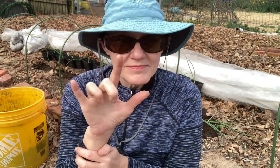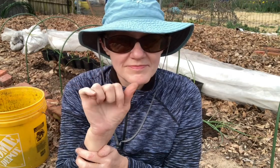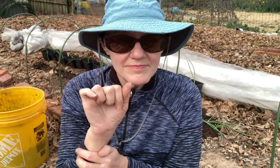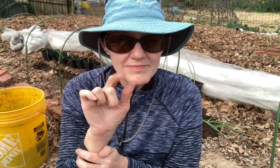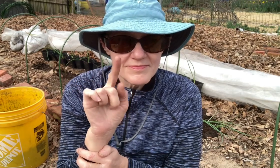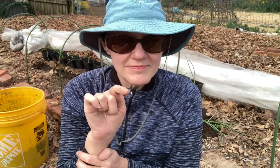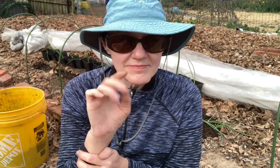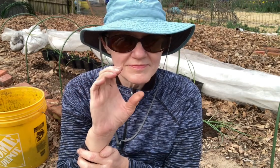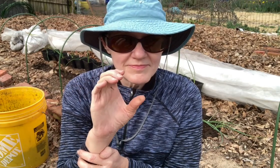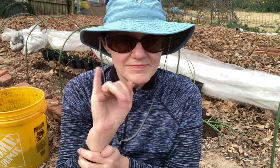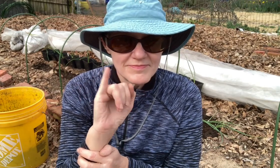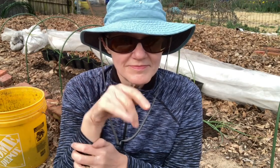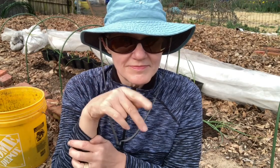Italian flat